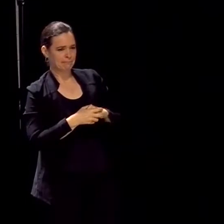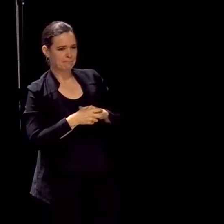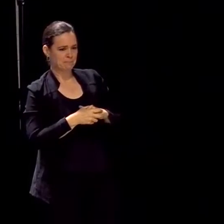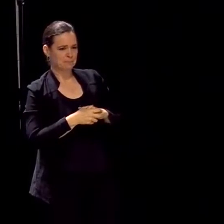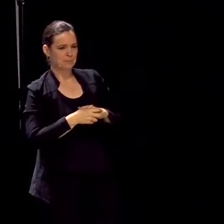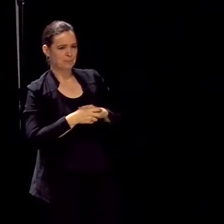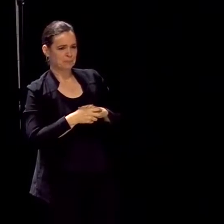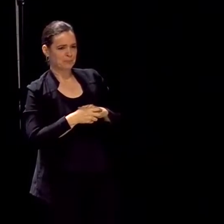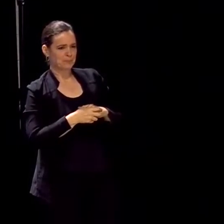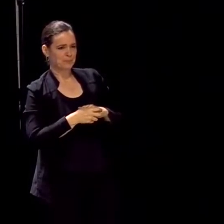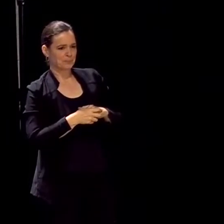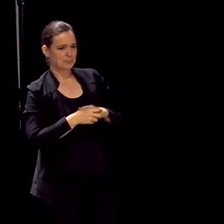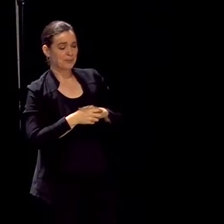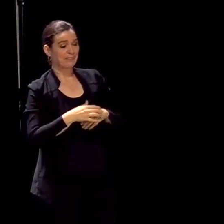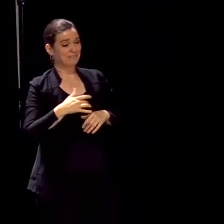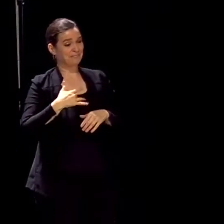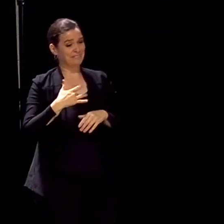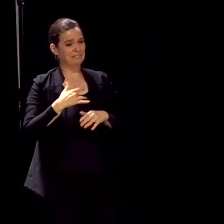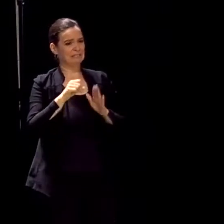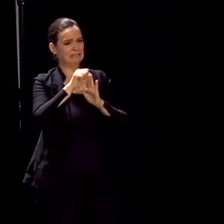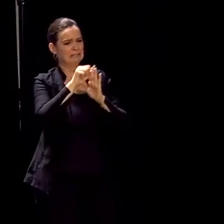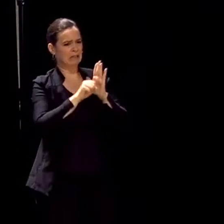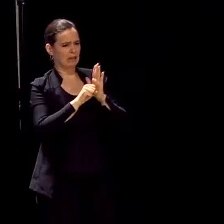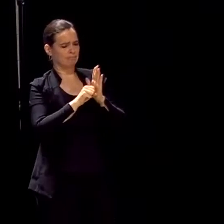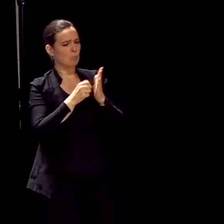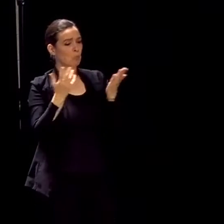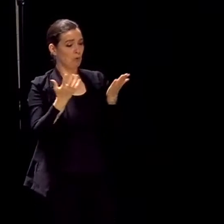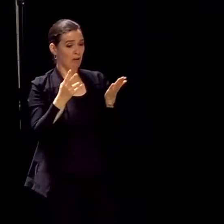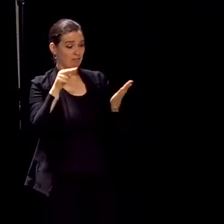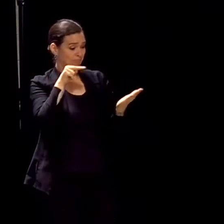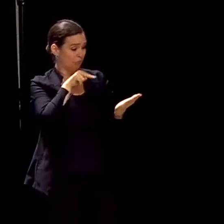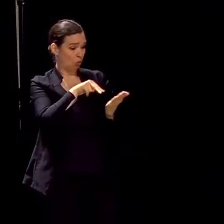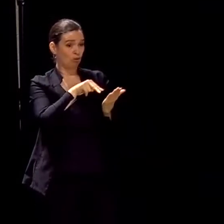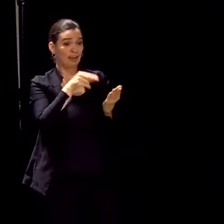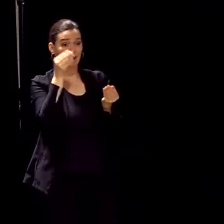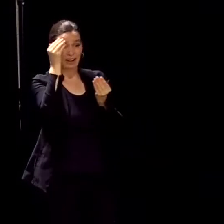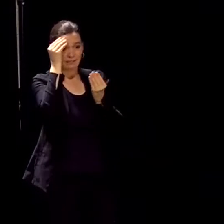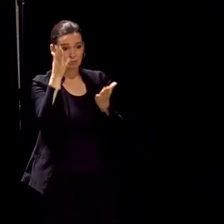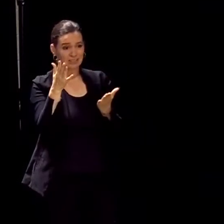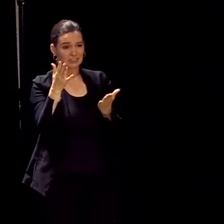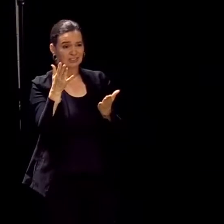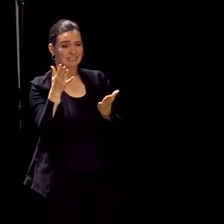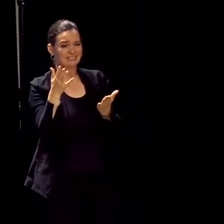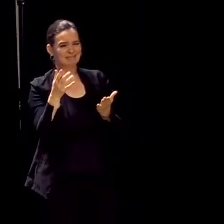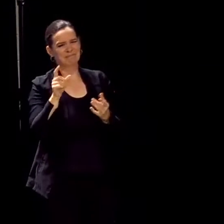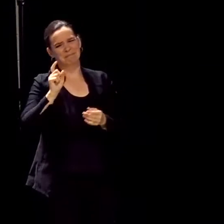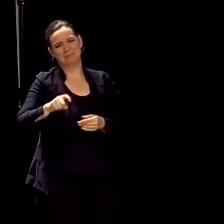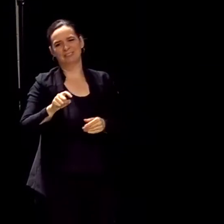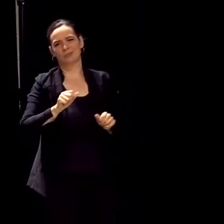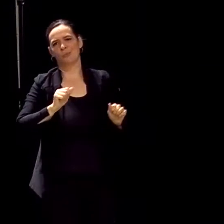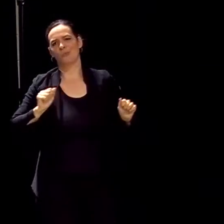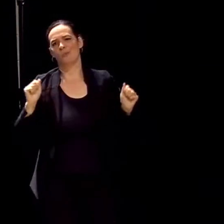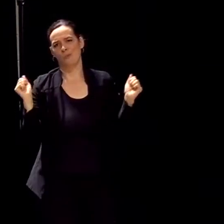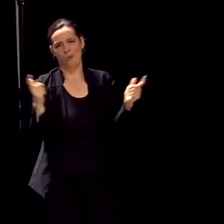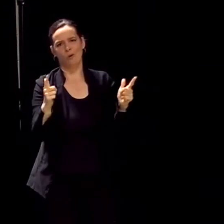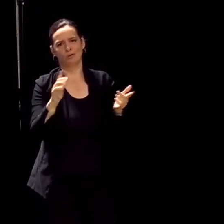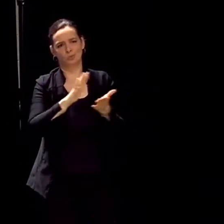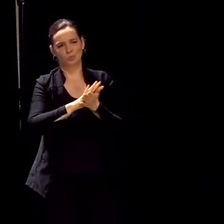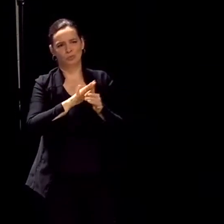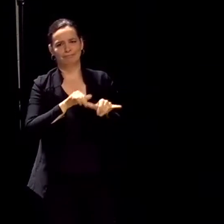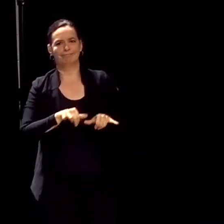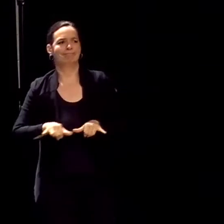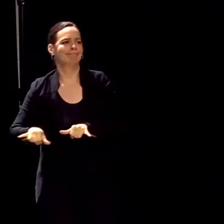I think the state, when the state looks at how to handle this, they need some sort of uniformity. And so I think that's what we're seeing